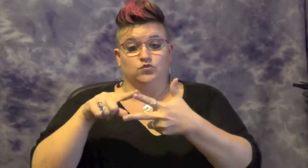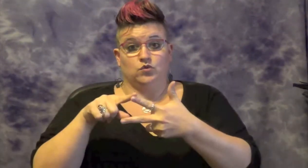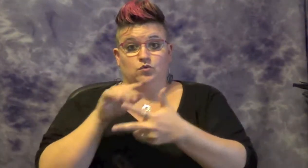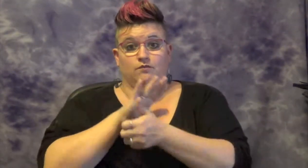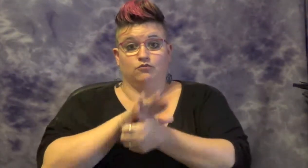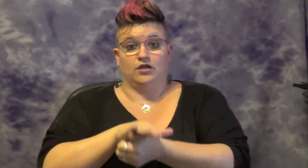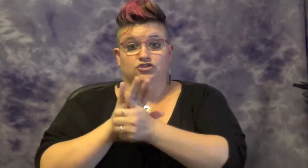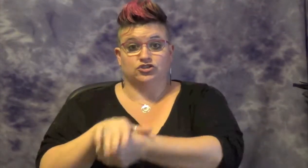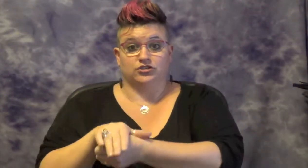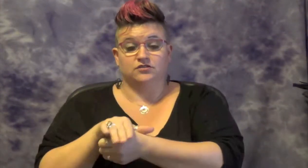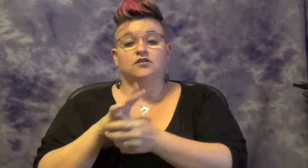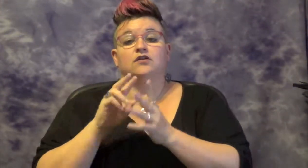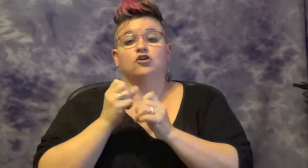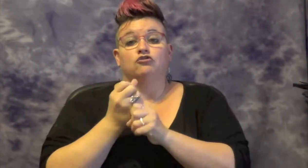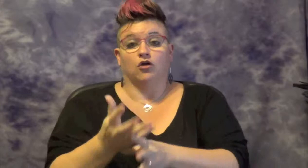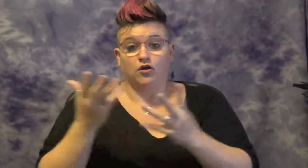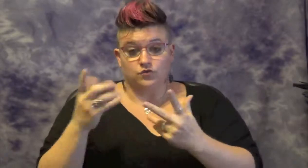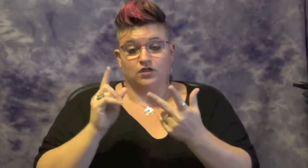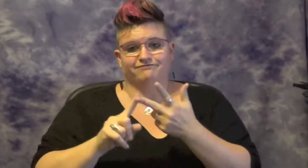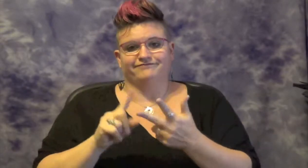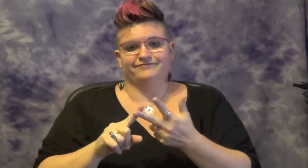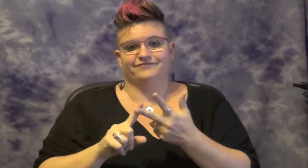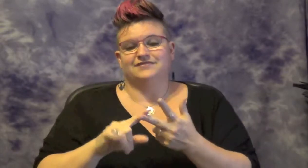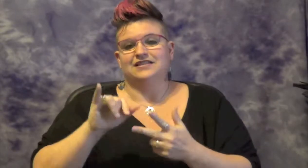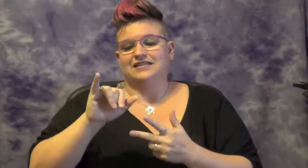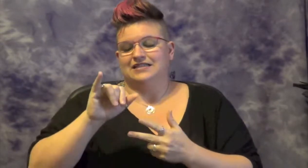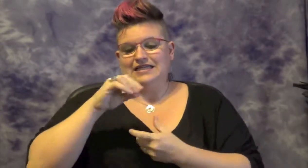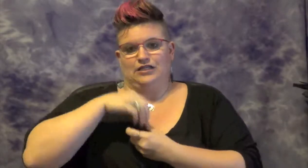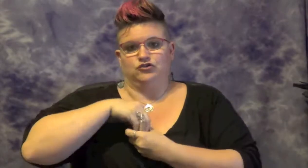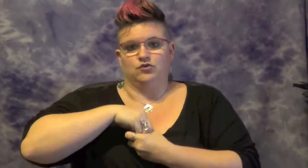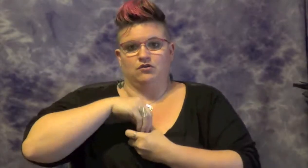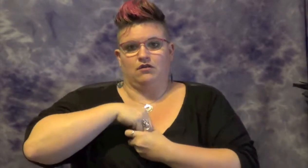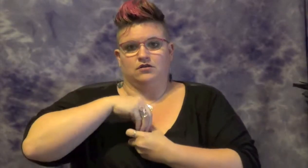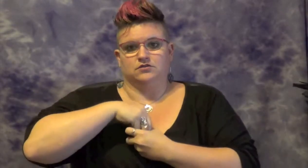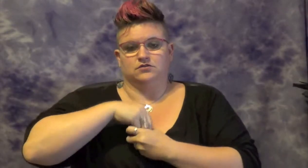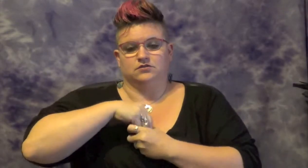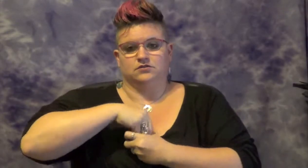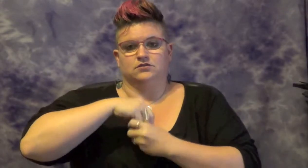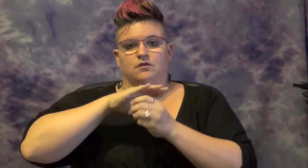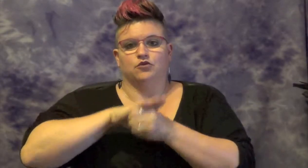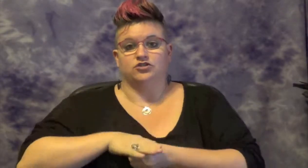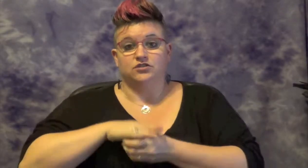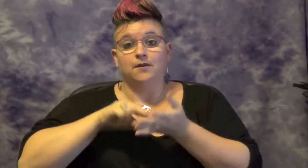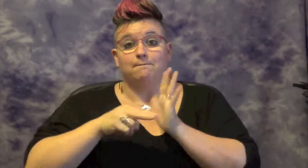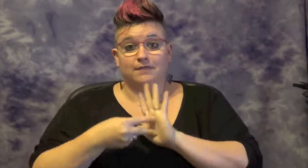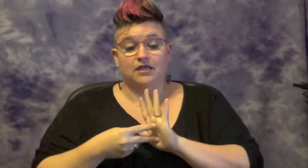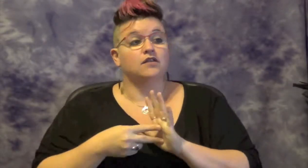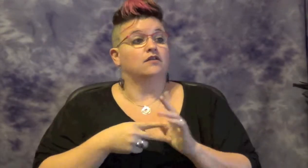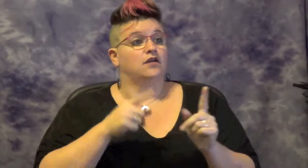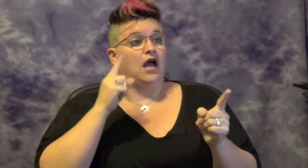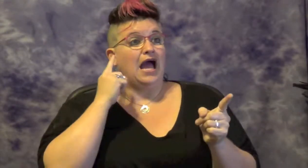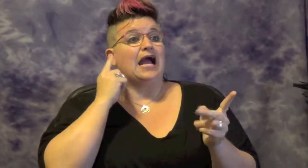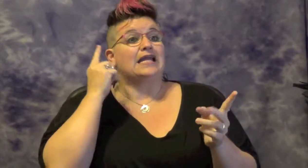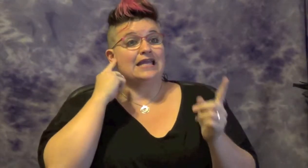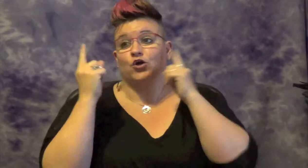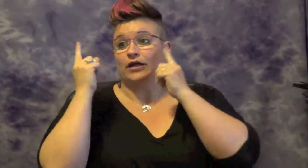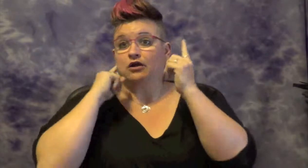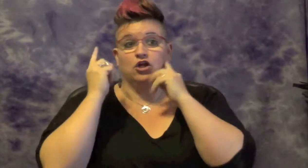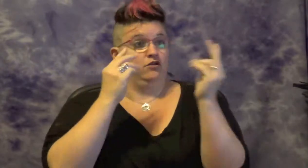What's unfortunate is that we have two different kinds of oppression that actually causes internalized oppression, because